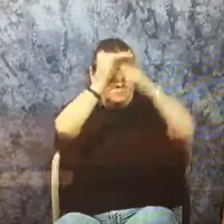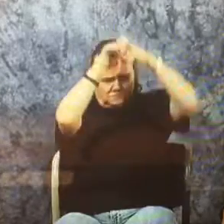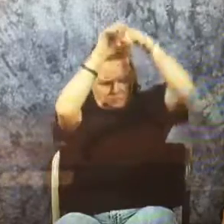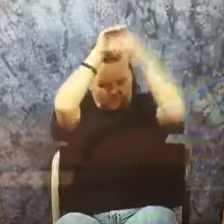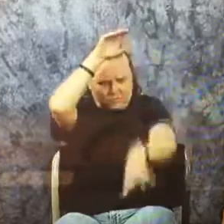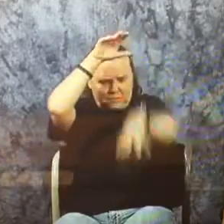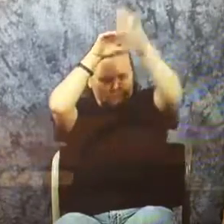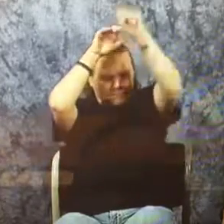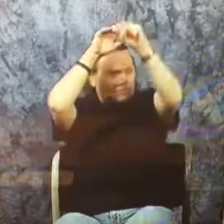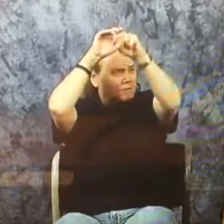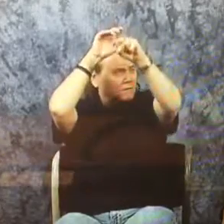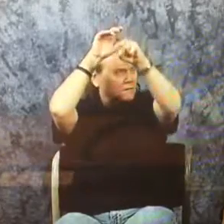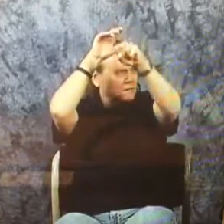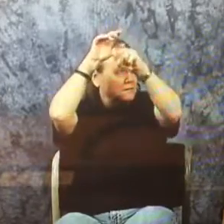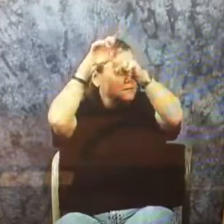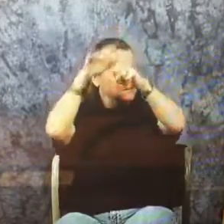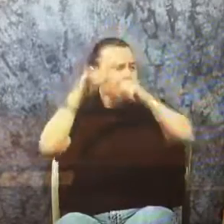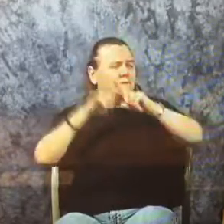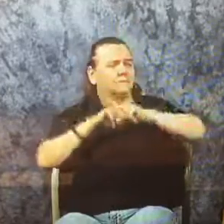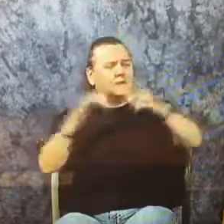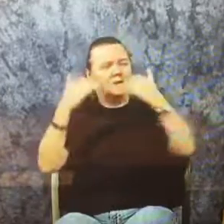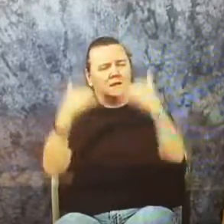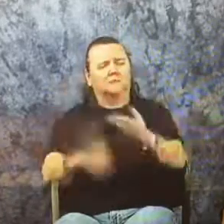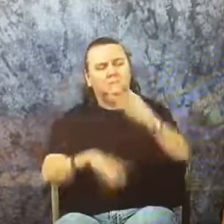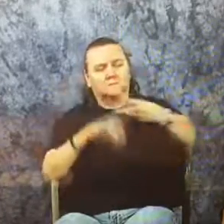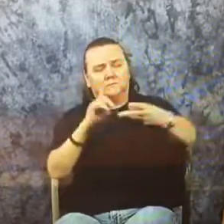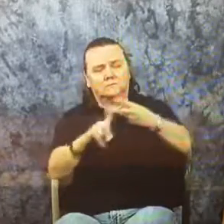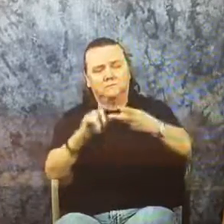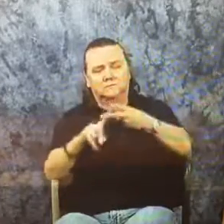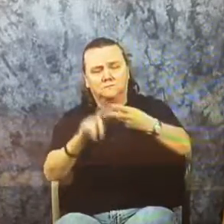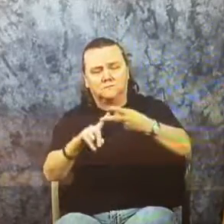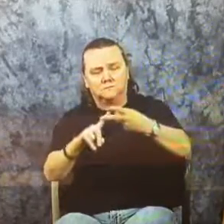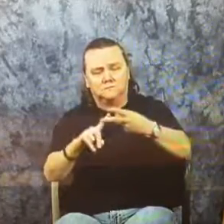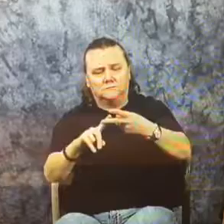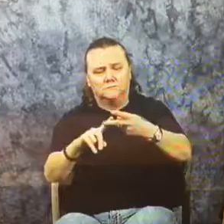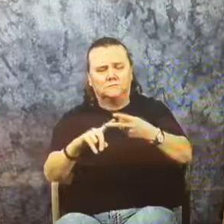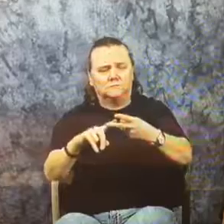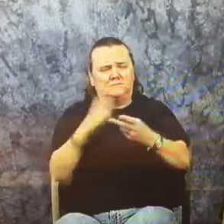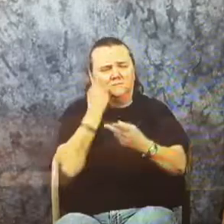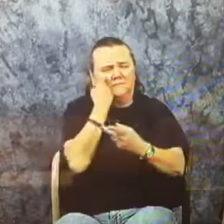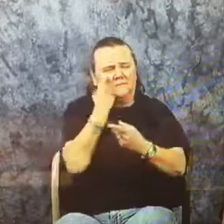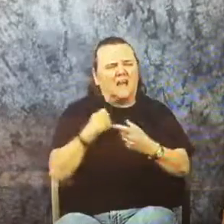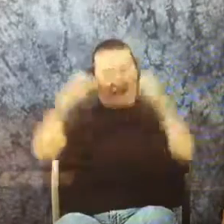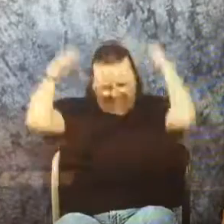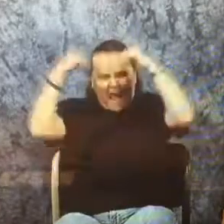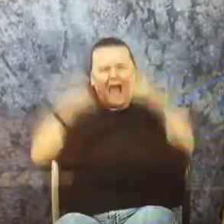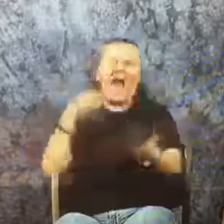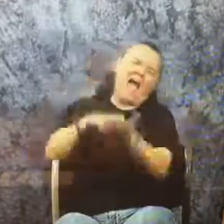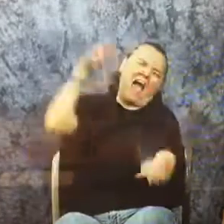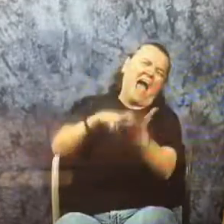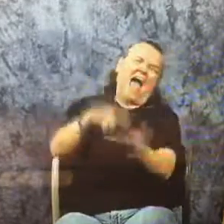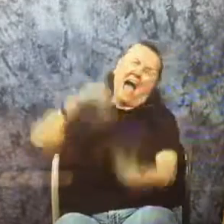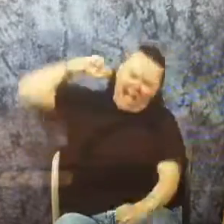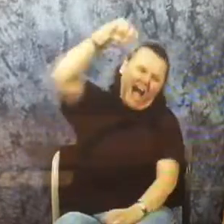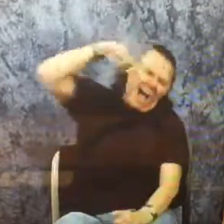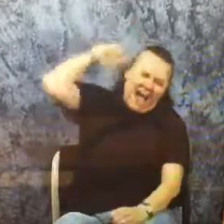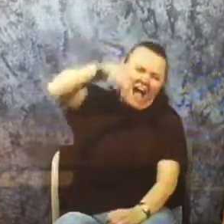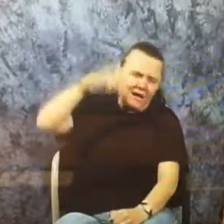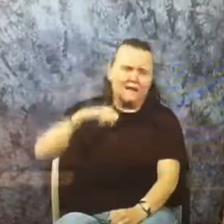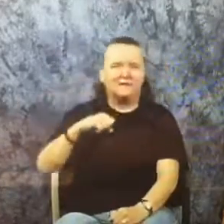I think, took an airplane and was dropping stuff, pick something up, and people were so